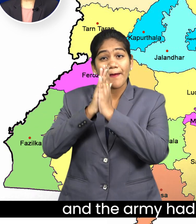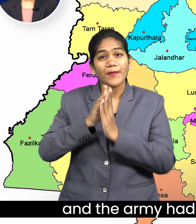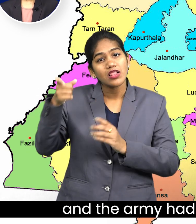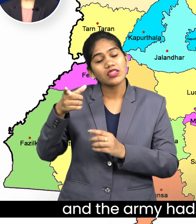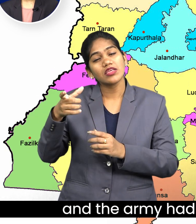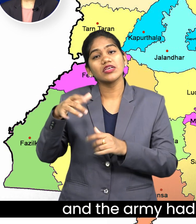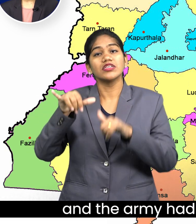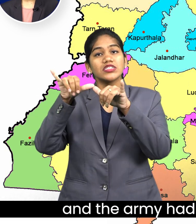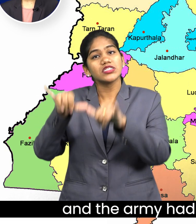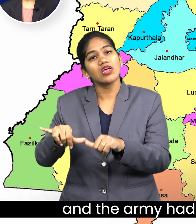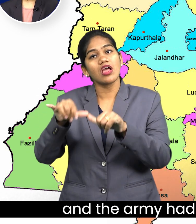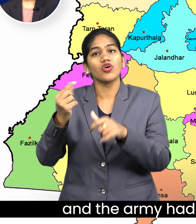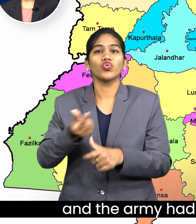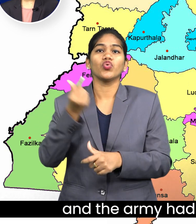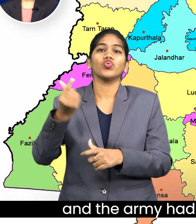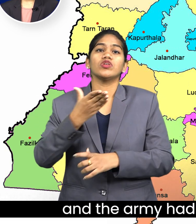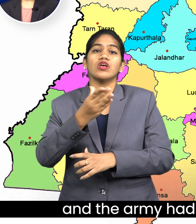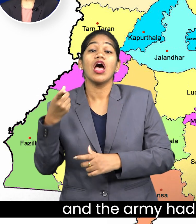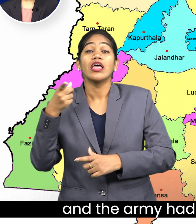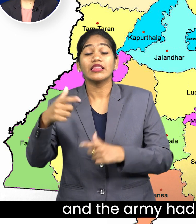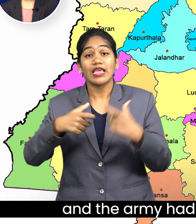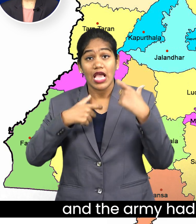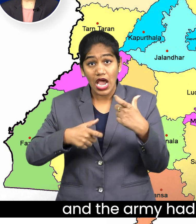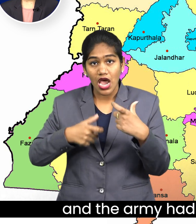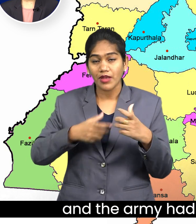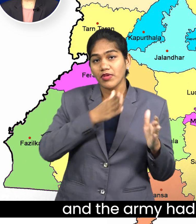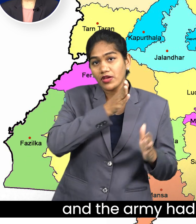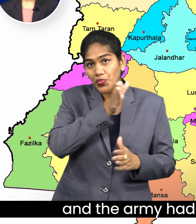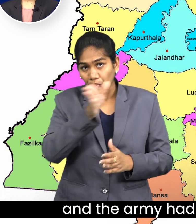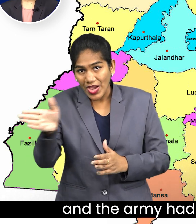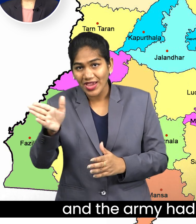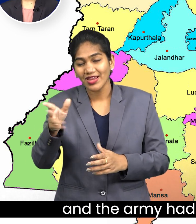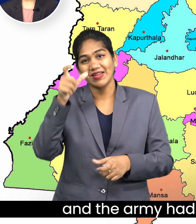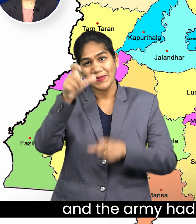the army had to intervene to vacate them.